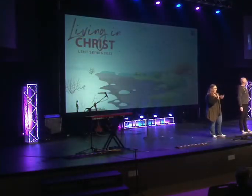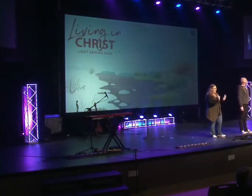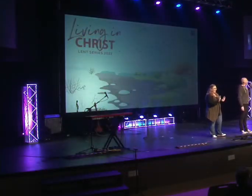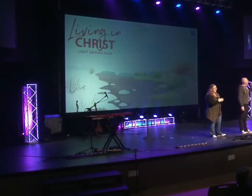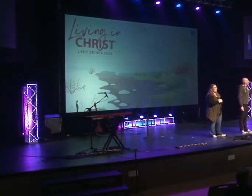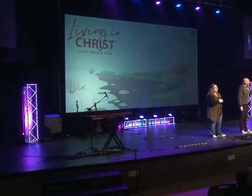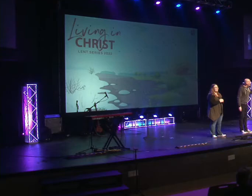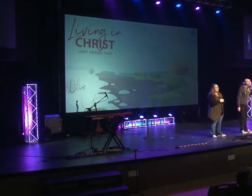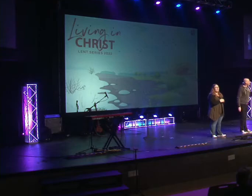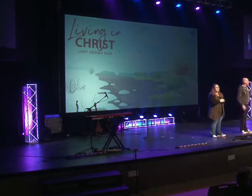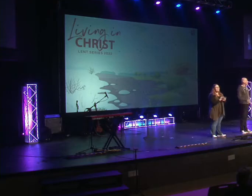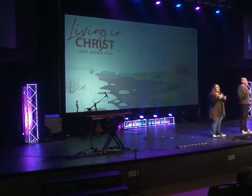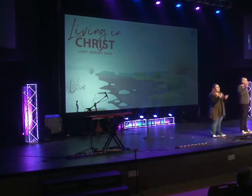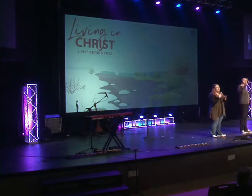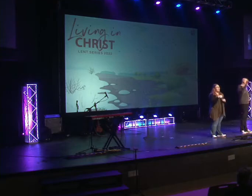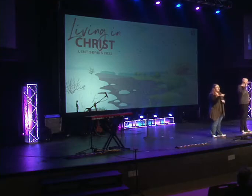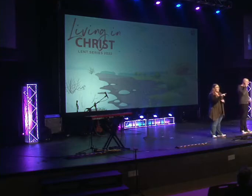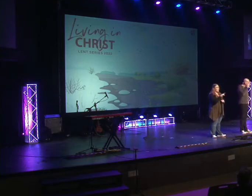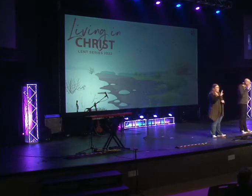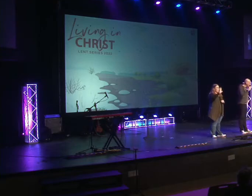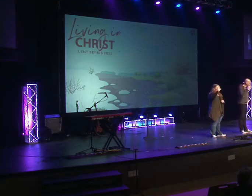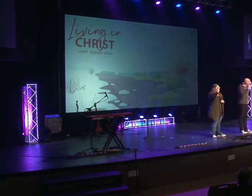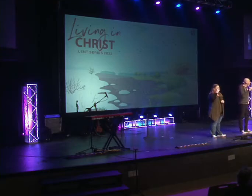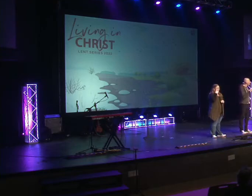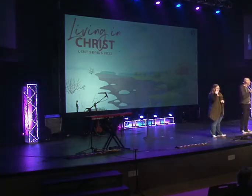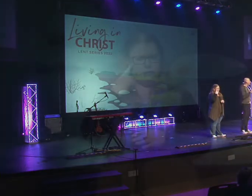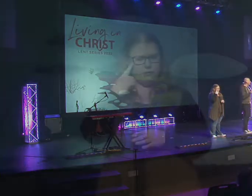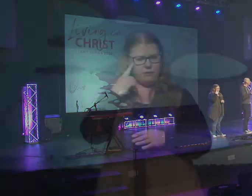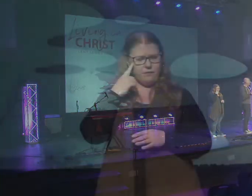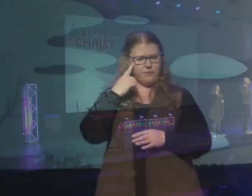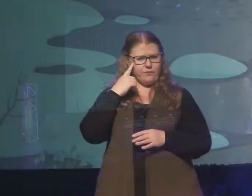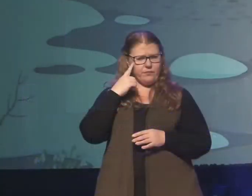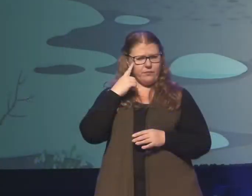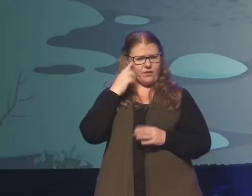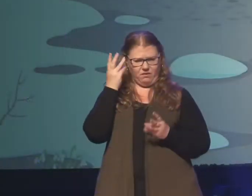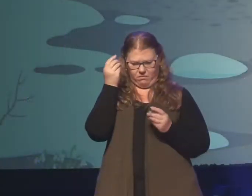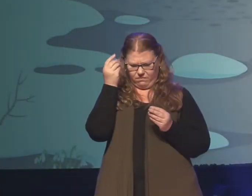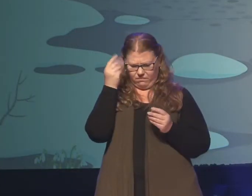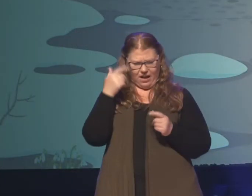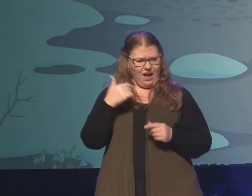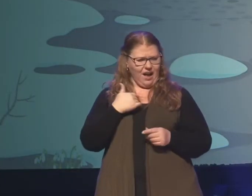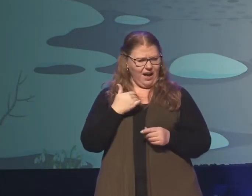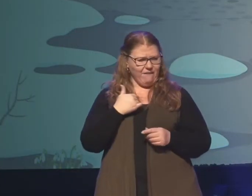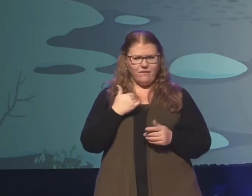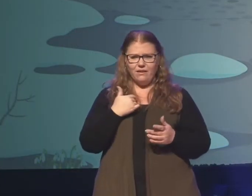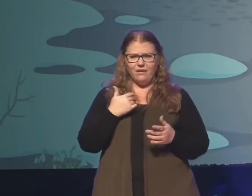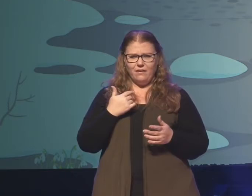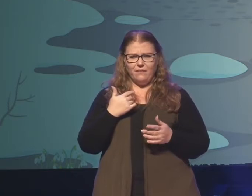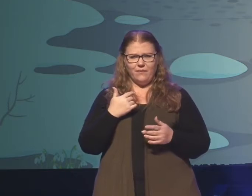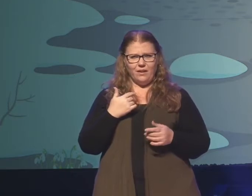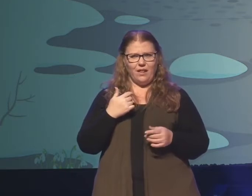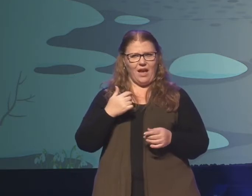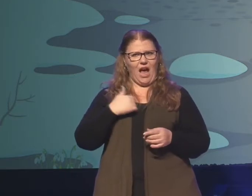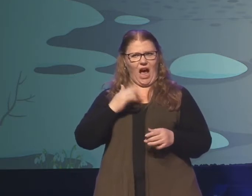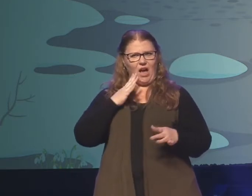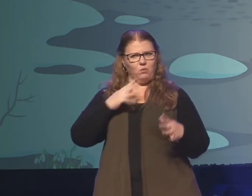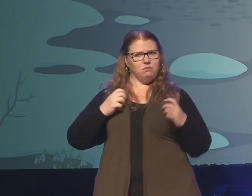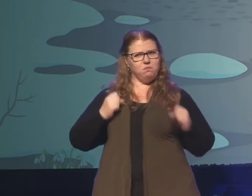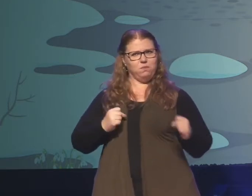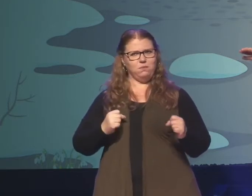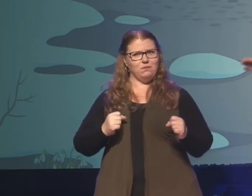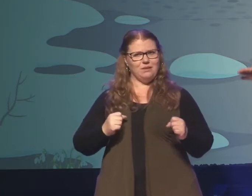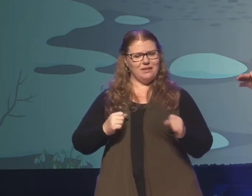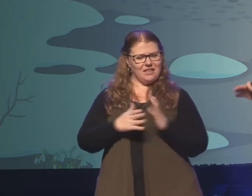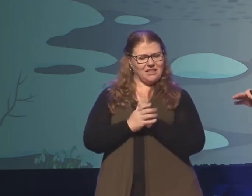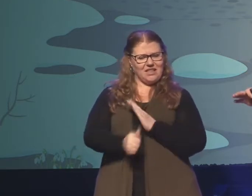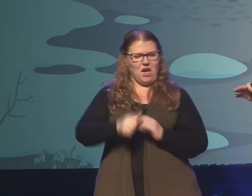right? Now, how many of you raised your hand, just think, did you ever think to yourself, like, I got this, I'm gonna nail this parenting thing. I am not